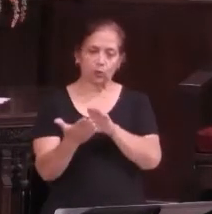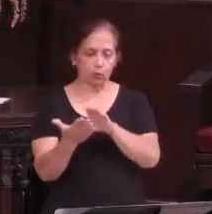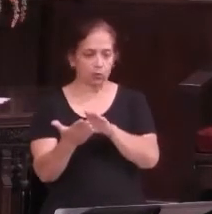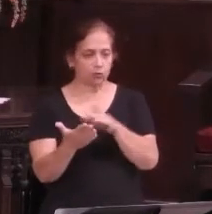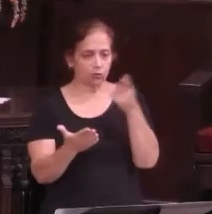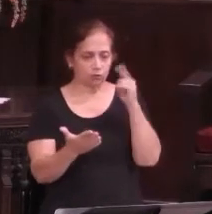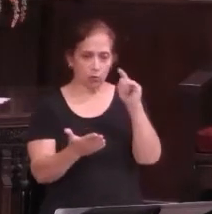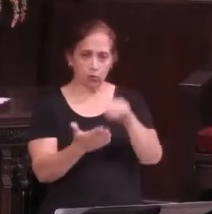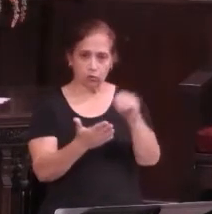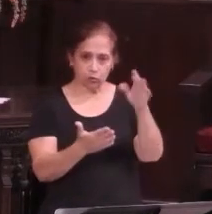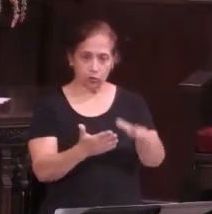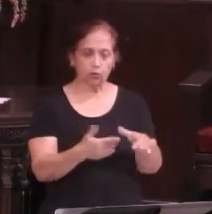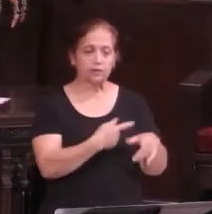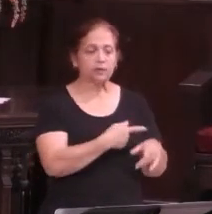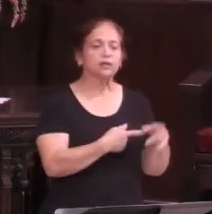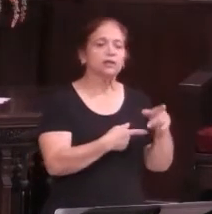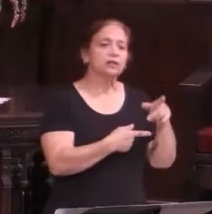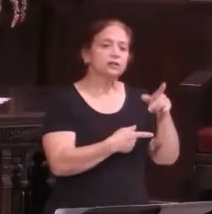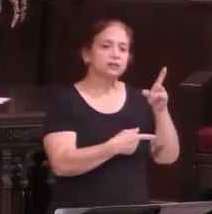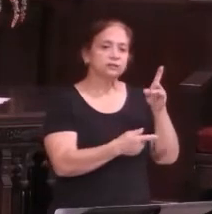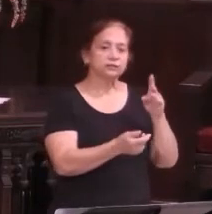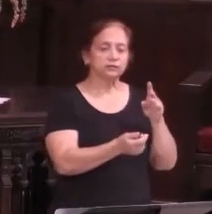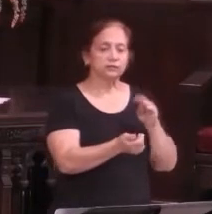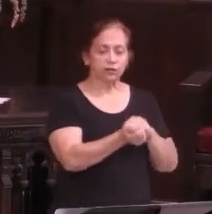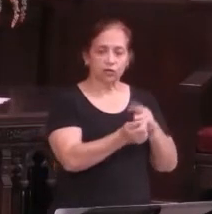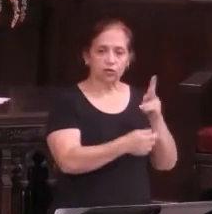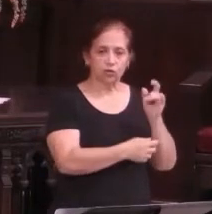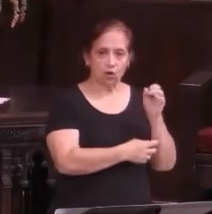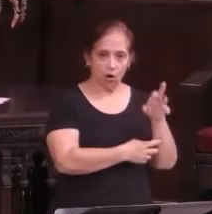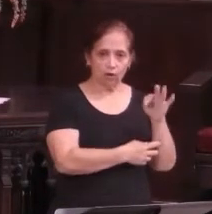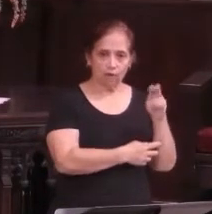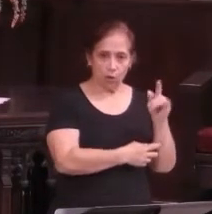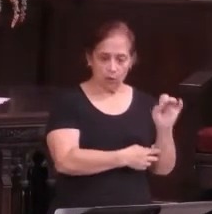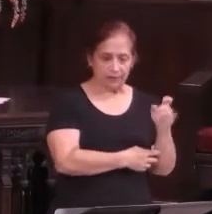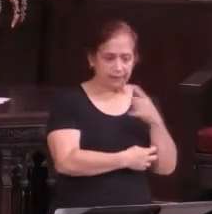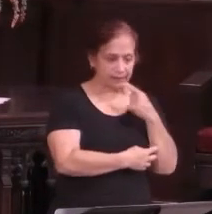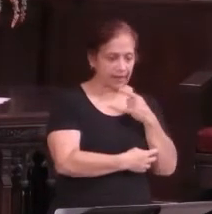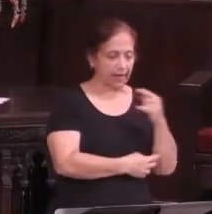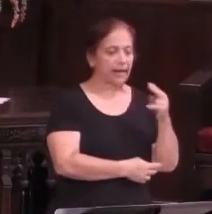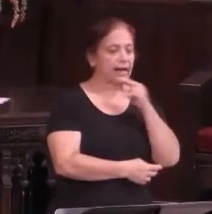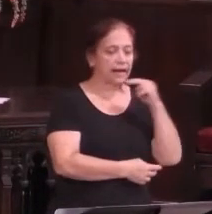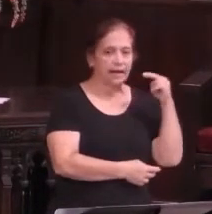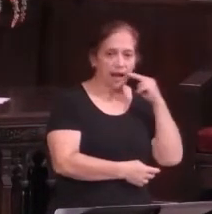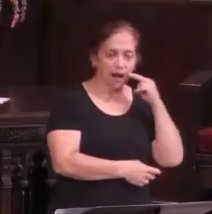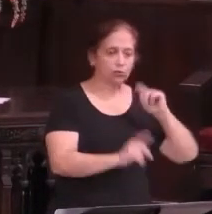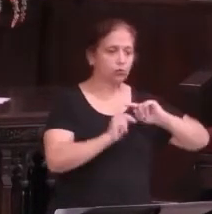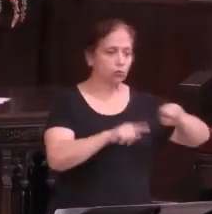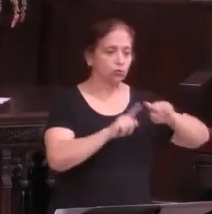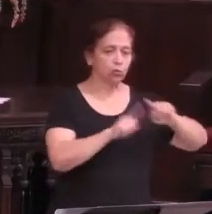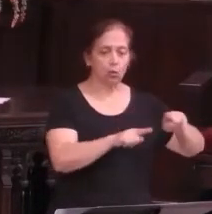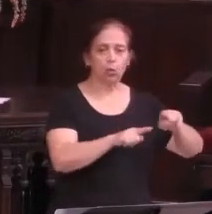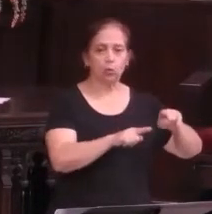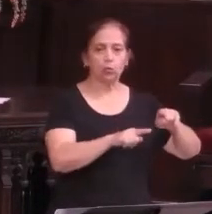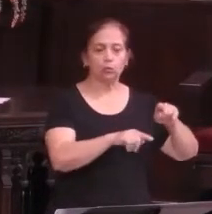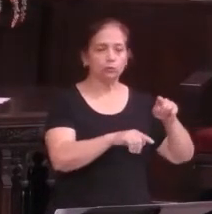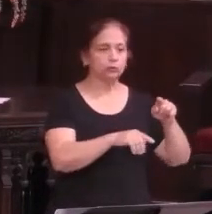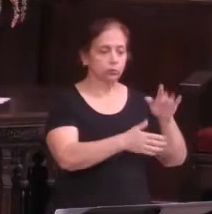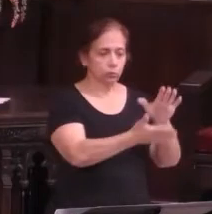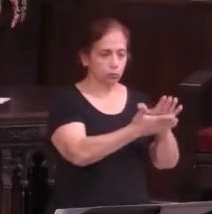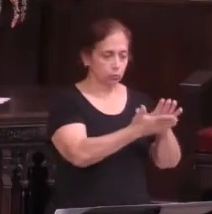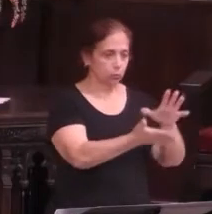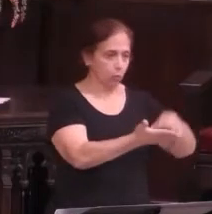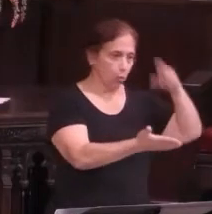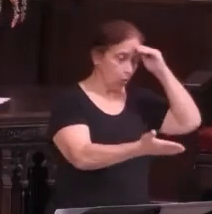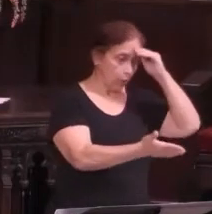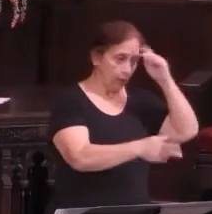her students, Dr. Carter Florence said, "Nouns are what you go to seminary to learn. It's what